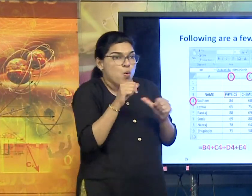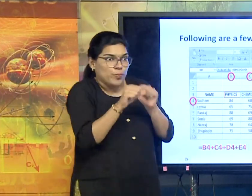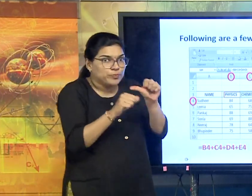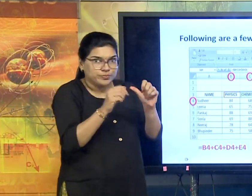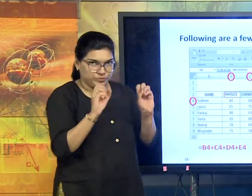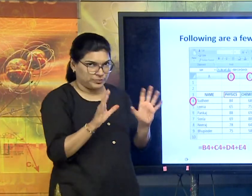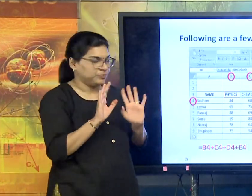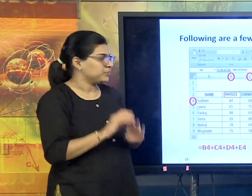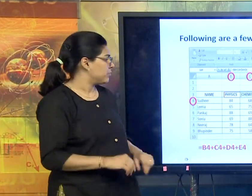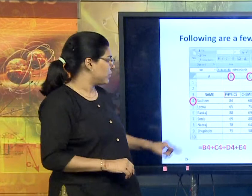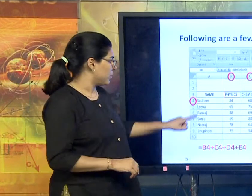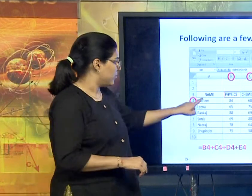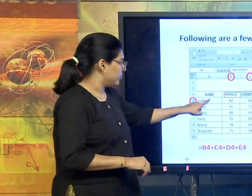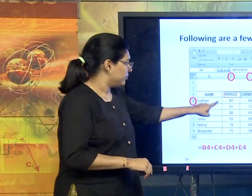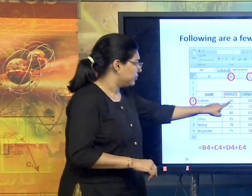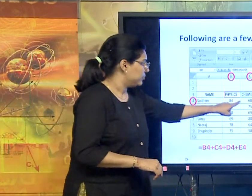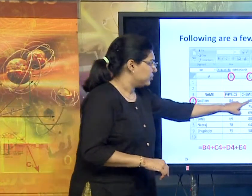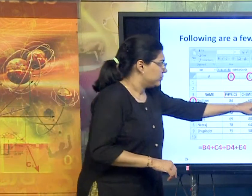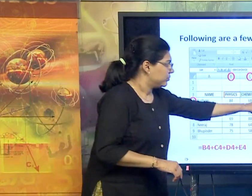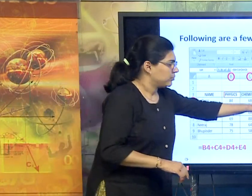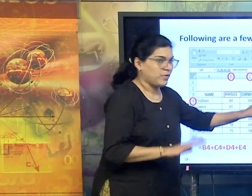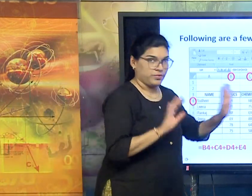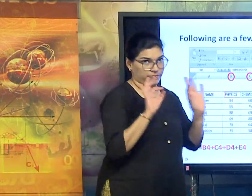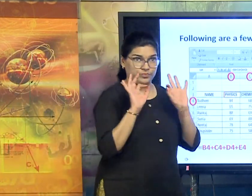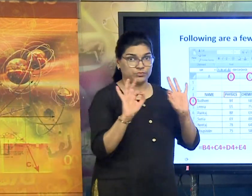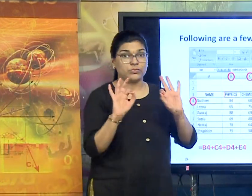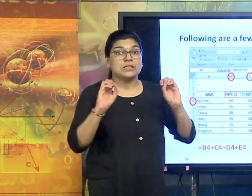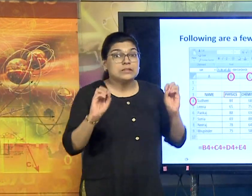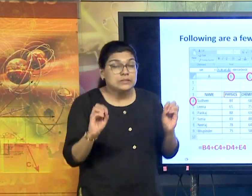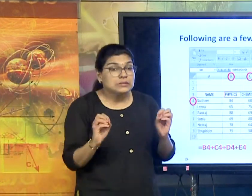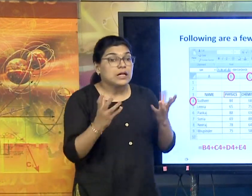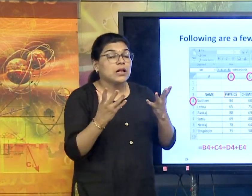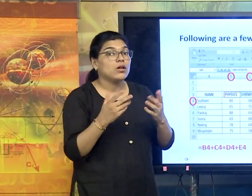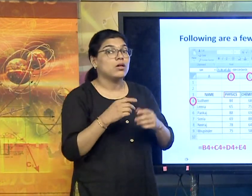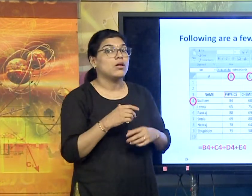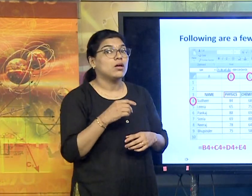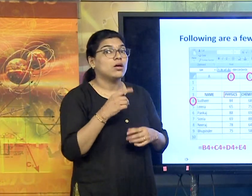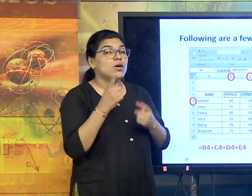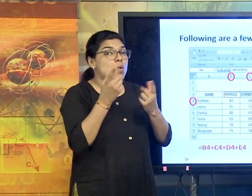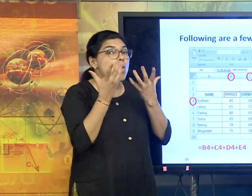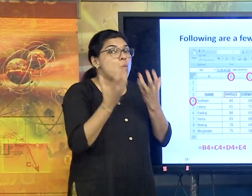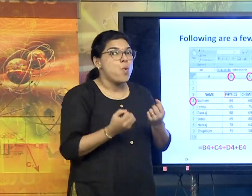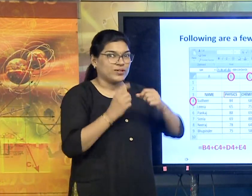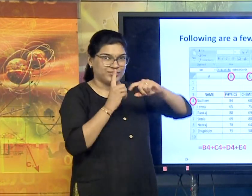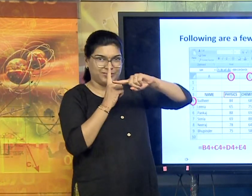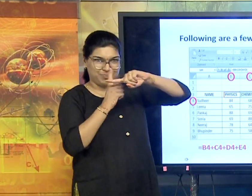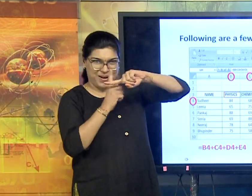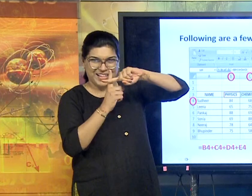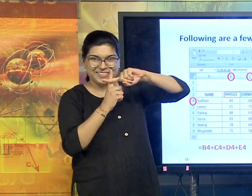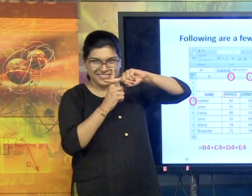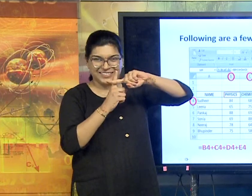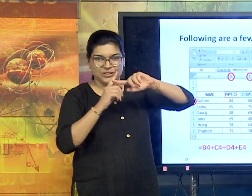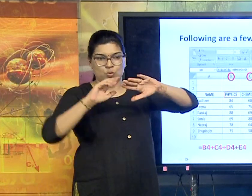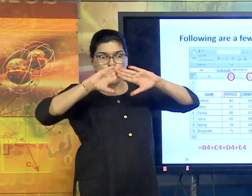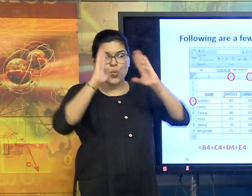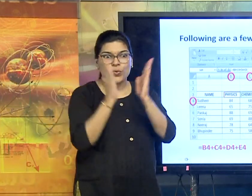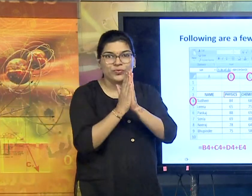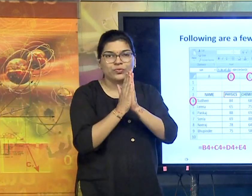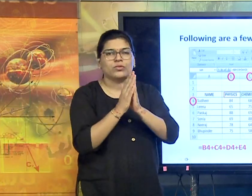So let us begin. How do we do this? You first have to see the cell,